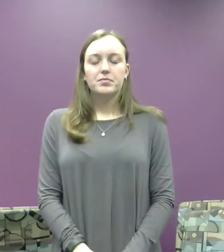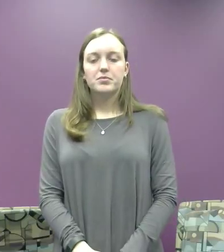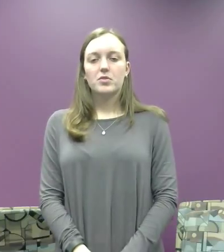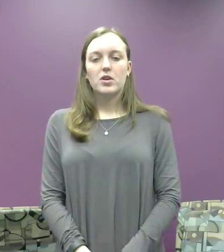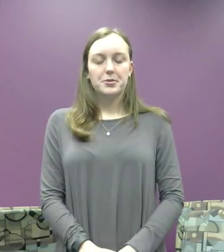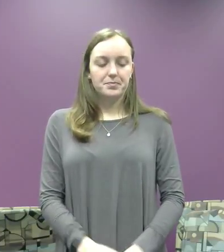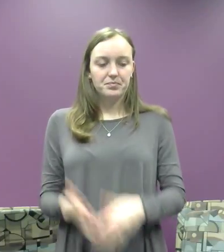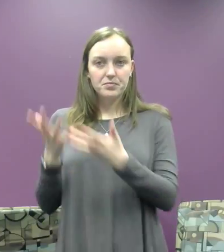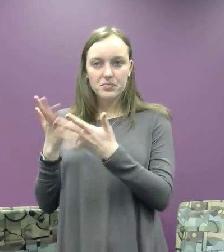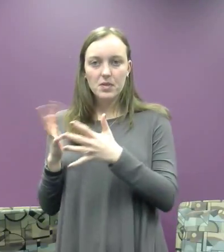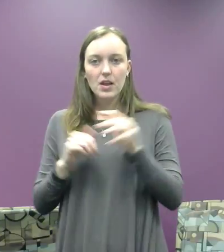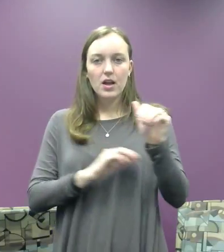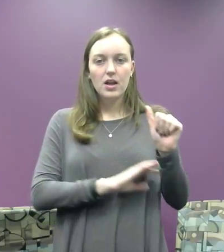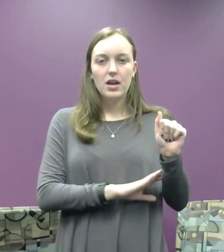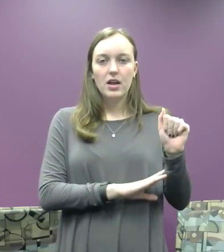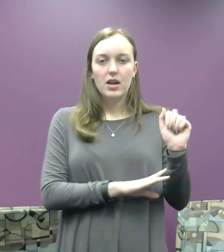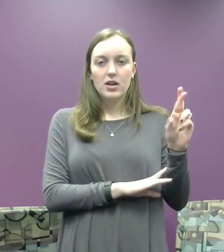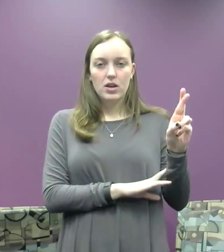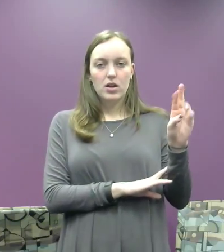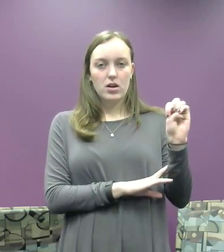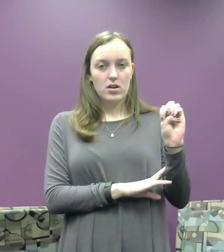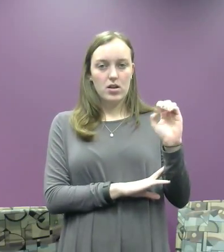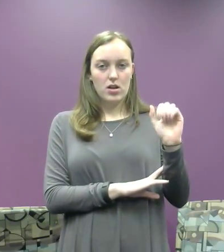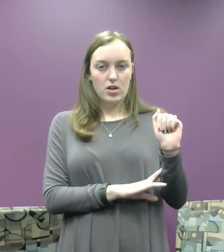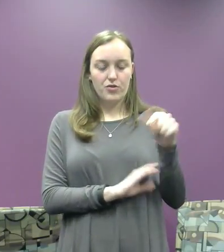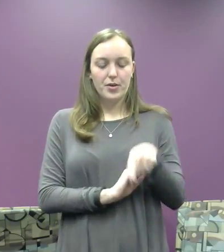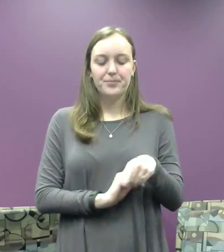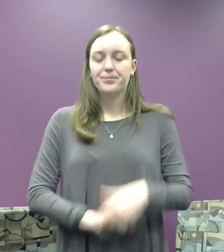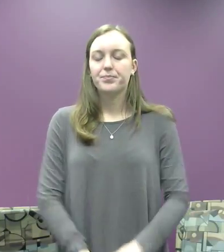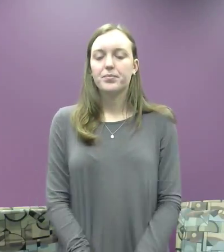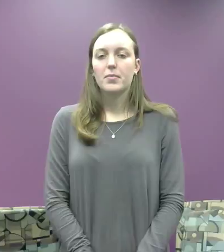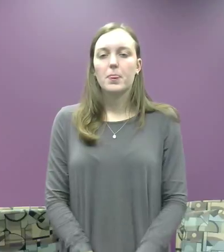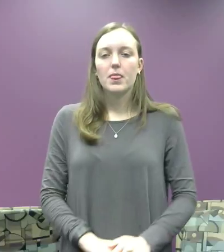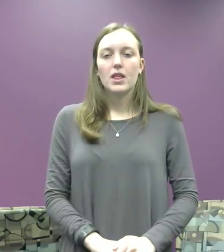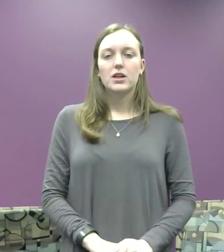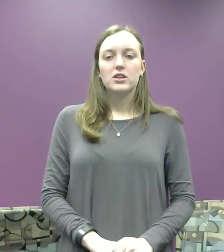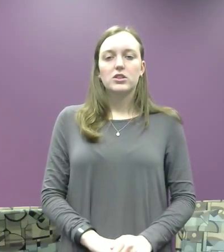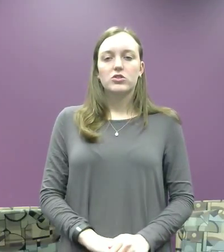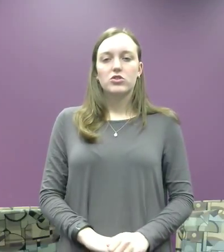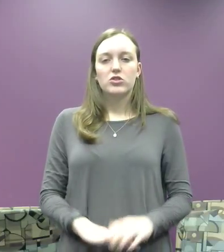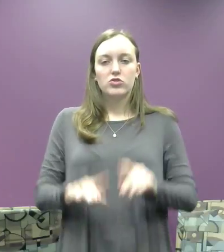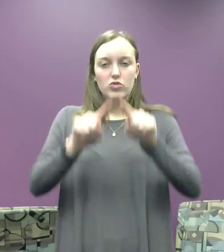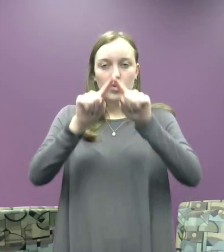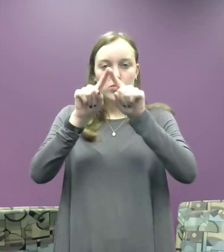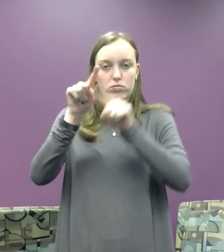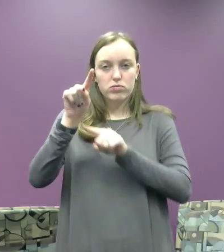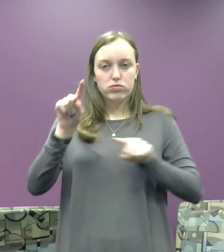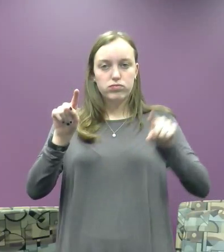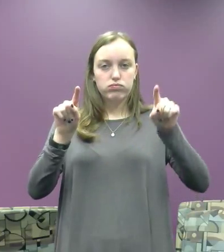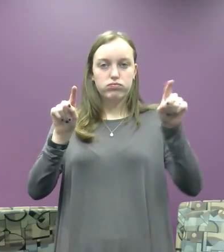hand, is the key word with area is to cover. Is to cover. And